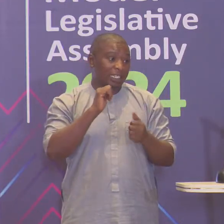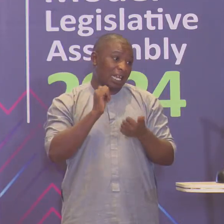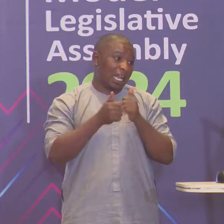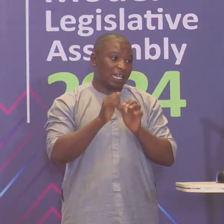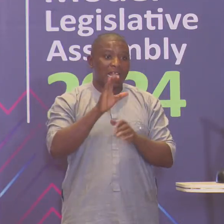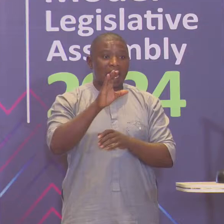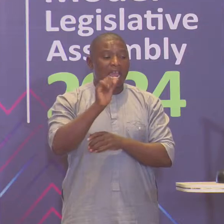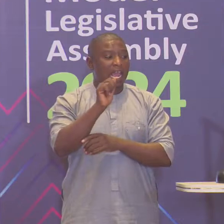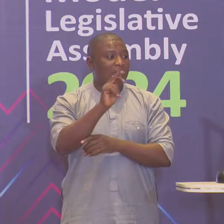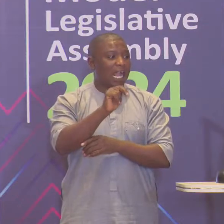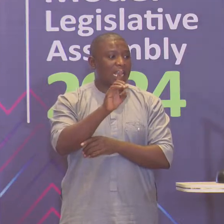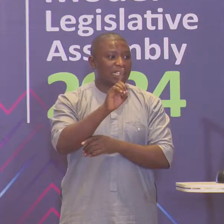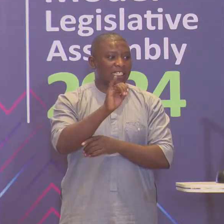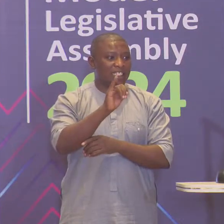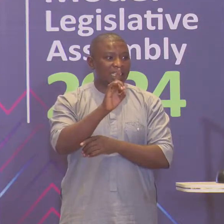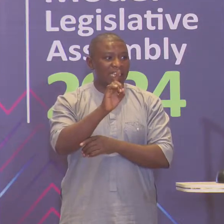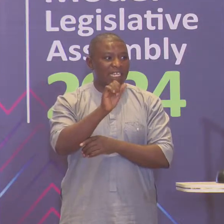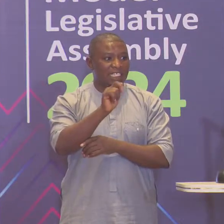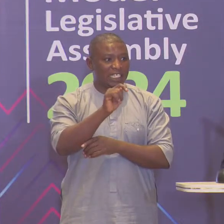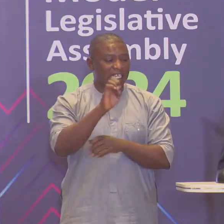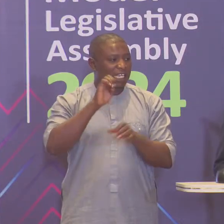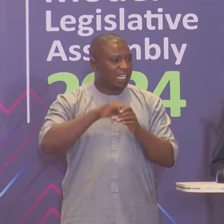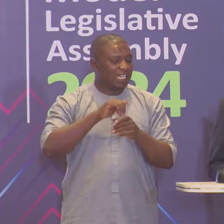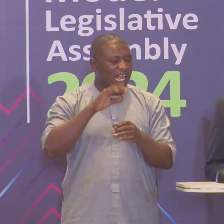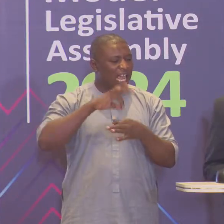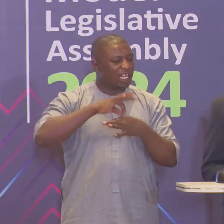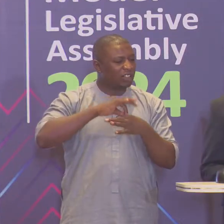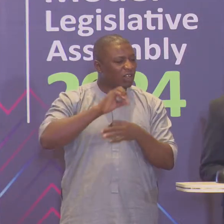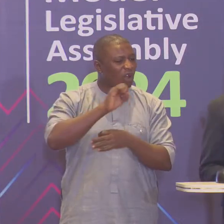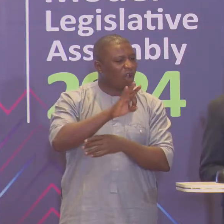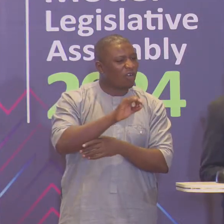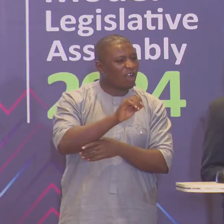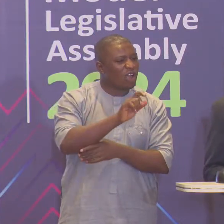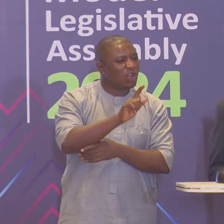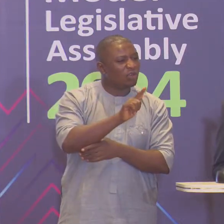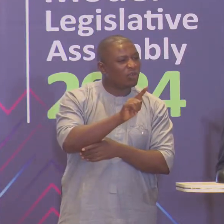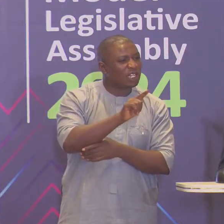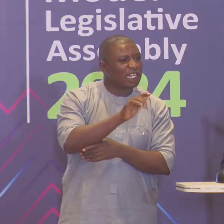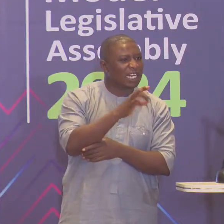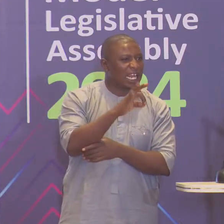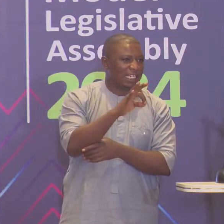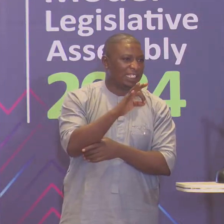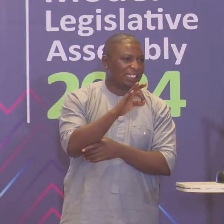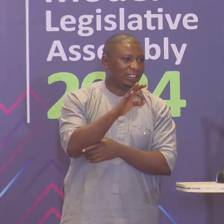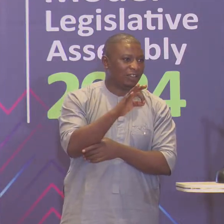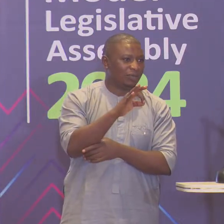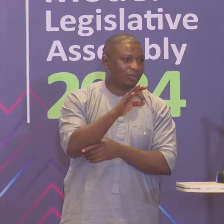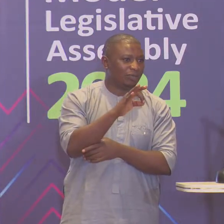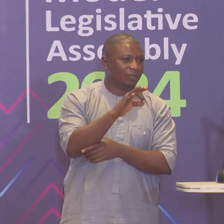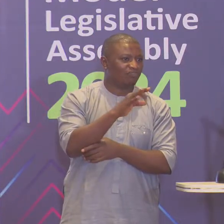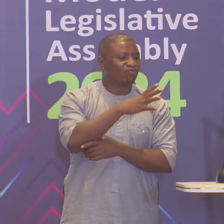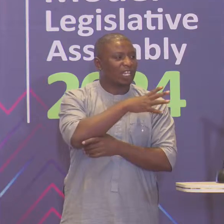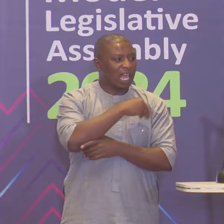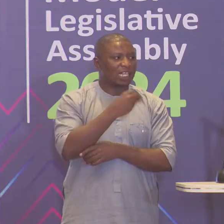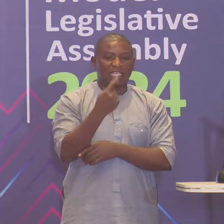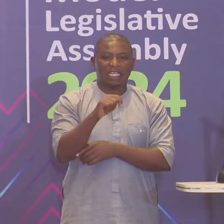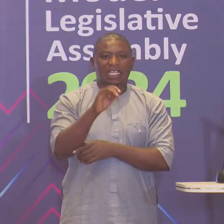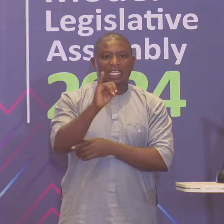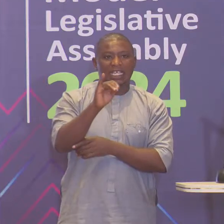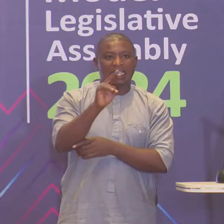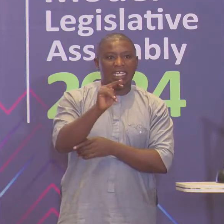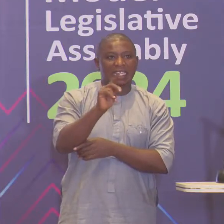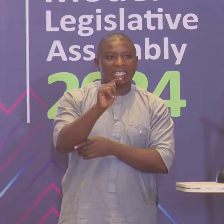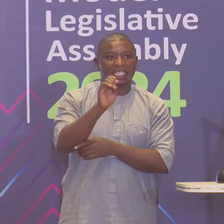in the elections of 2019, and the intern asked